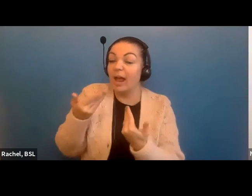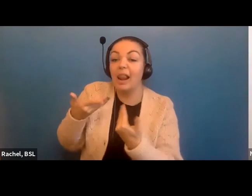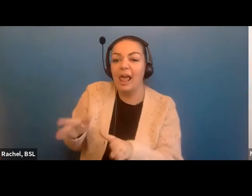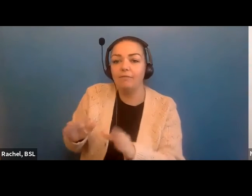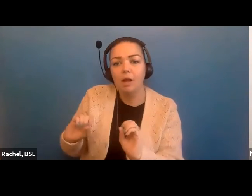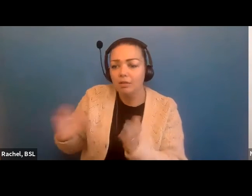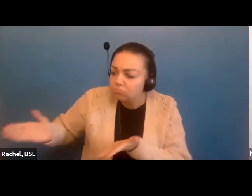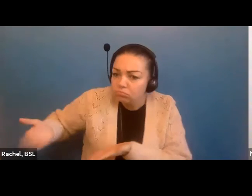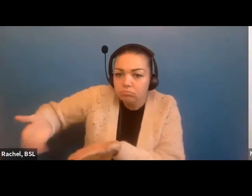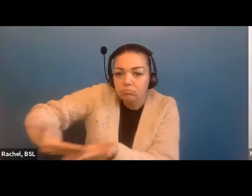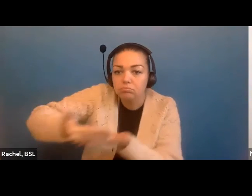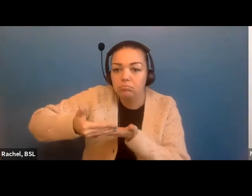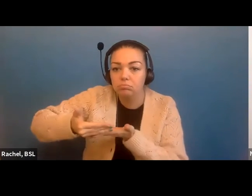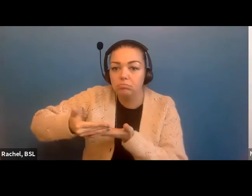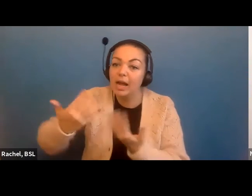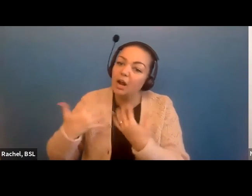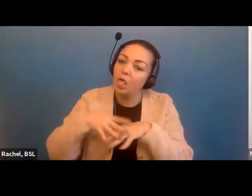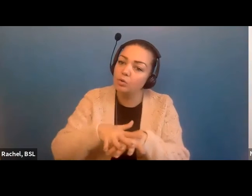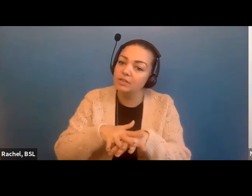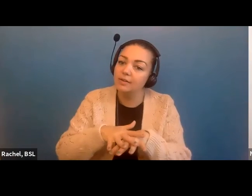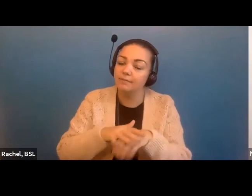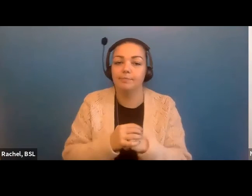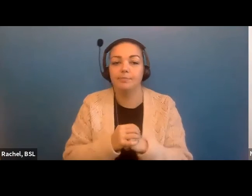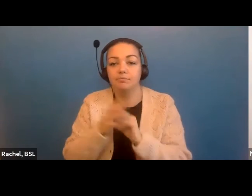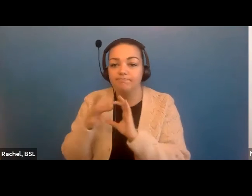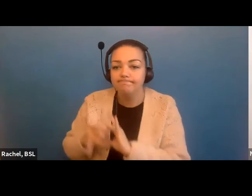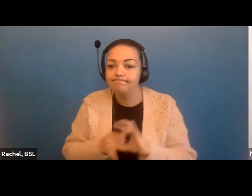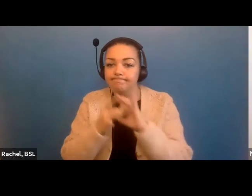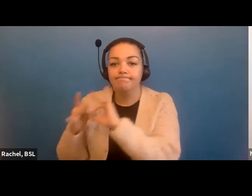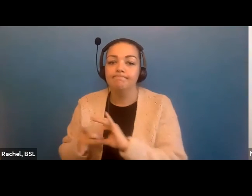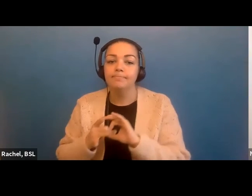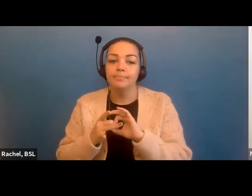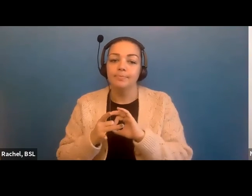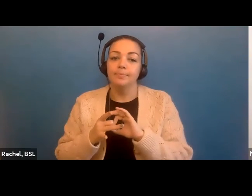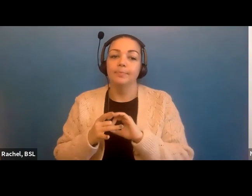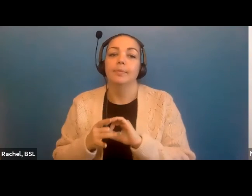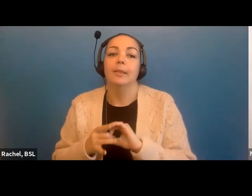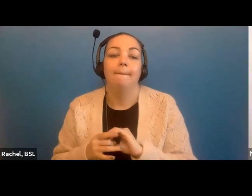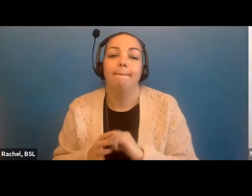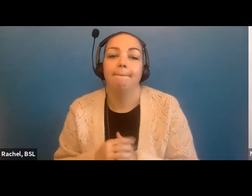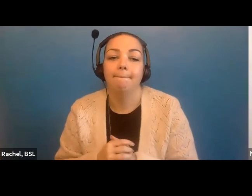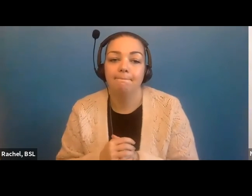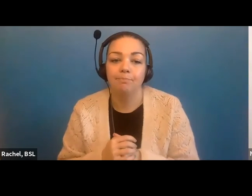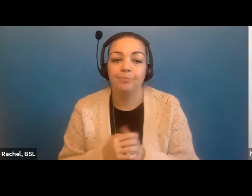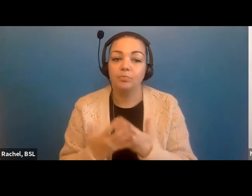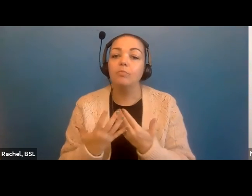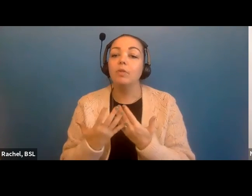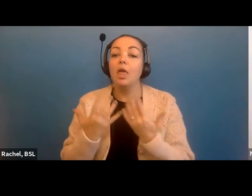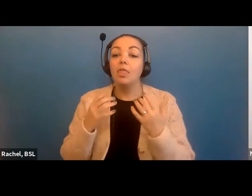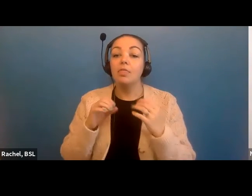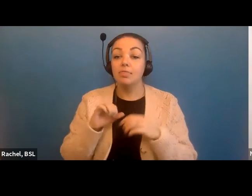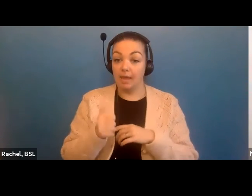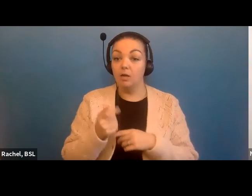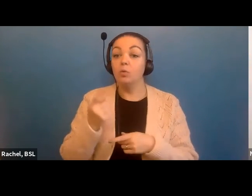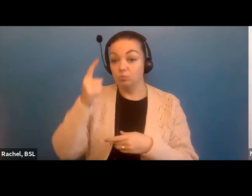more efficient for a more inclusive cities. Next. And then taking more our commitment in providing